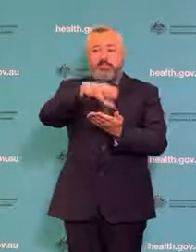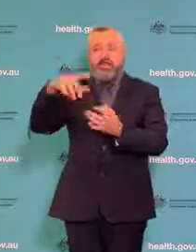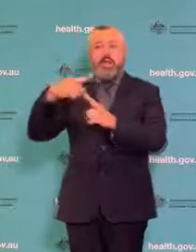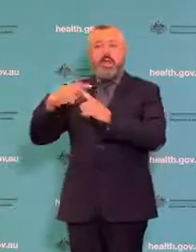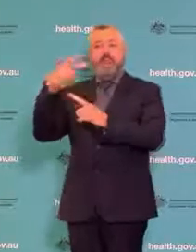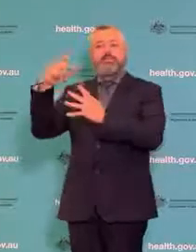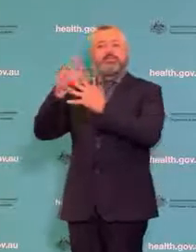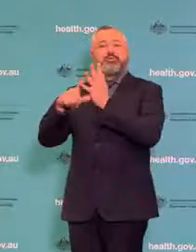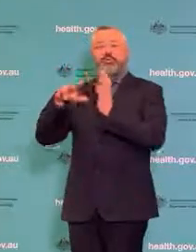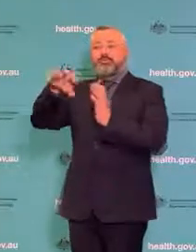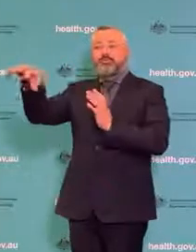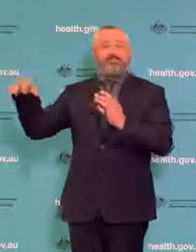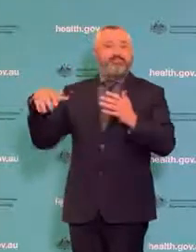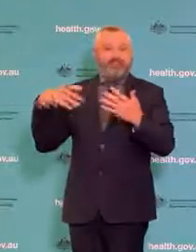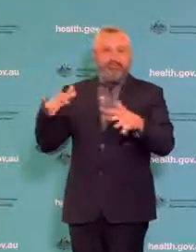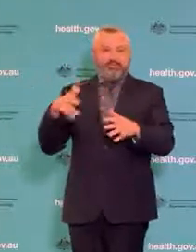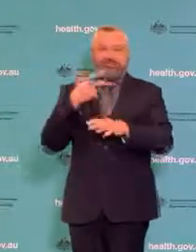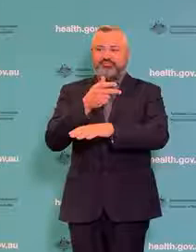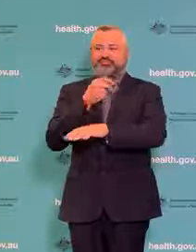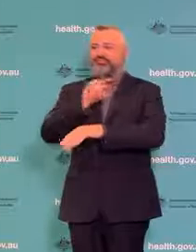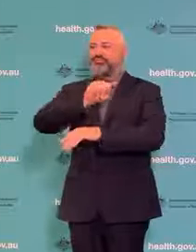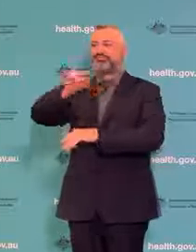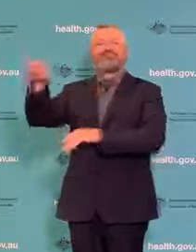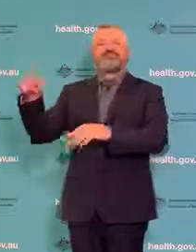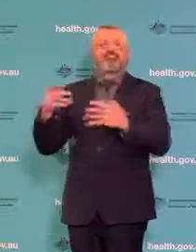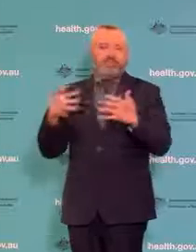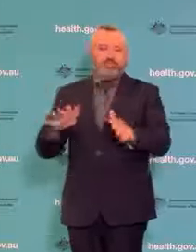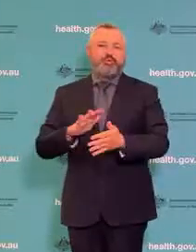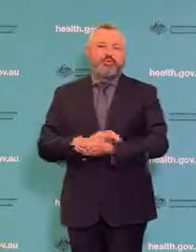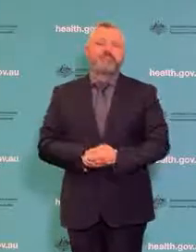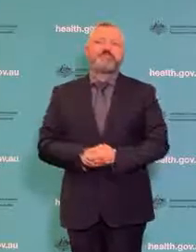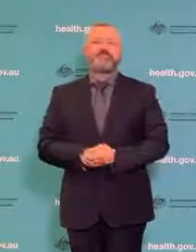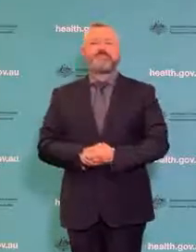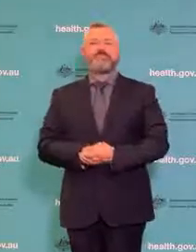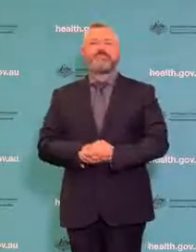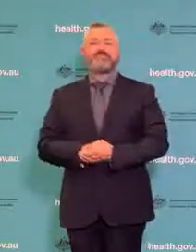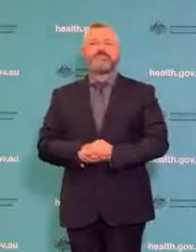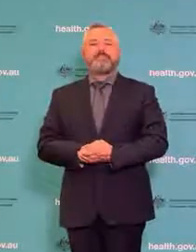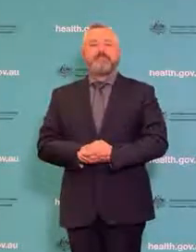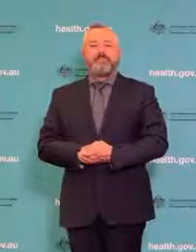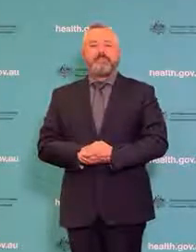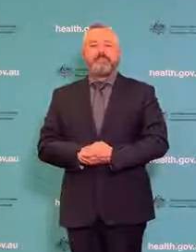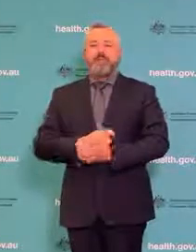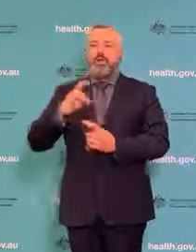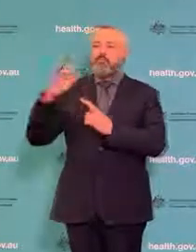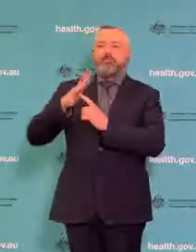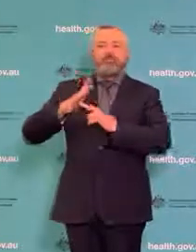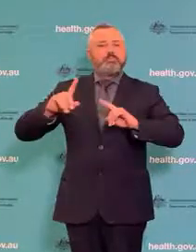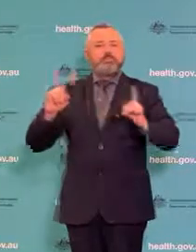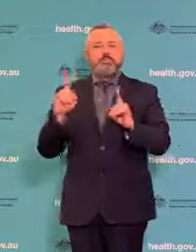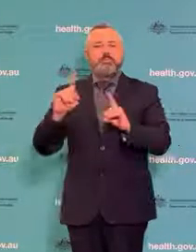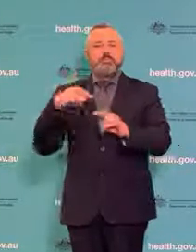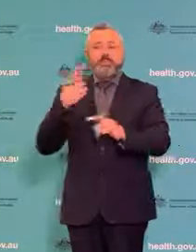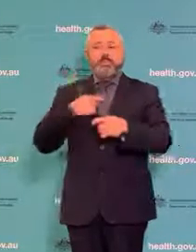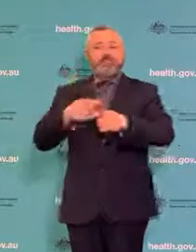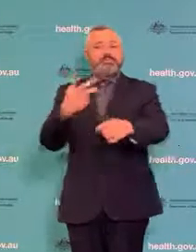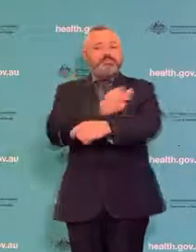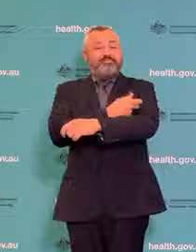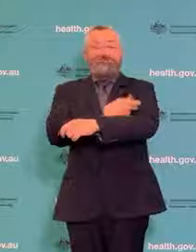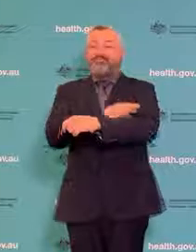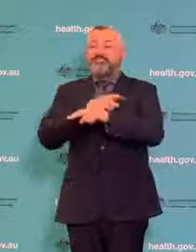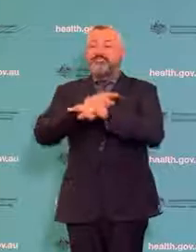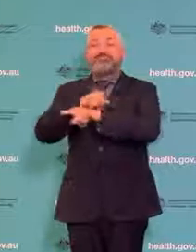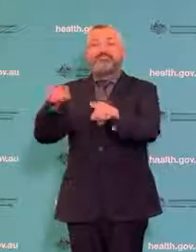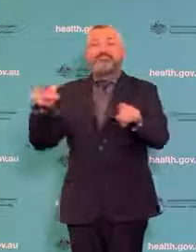facilities. An important part of administering this vaccine rollout is, of course, the training that